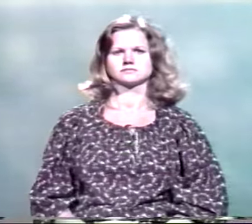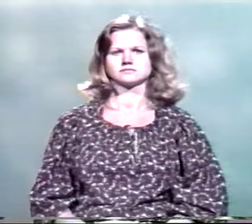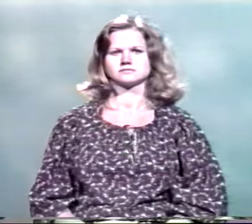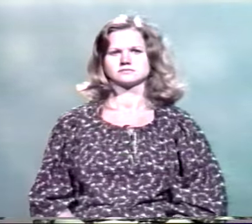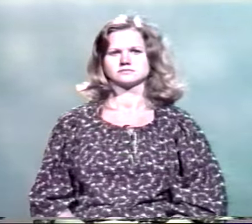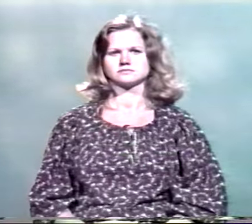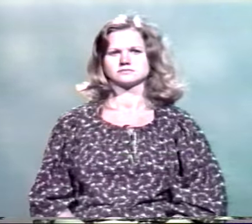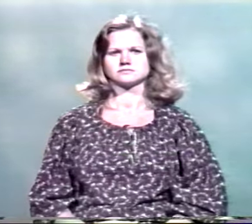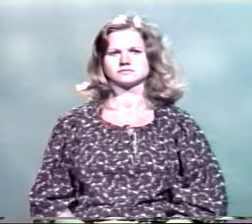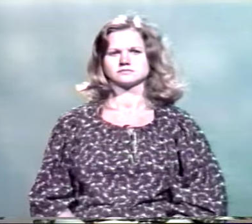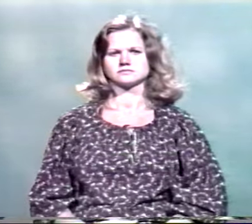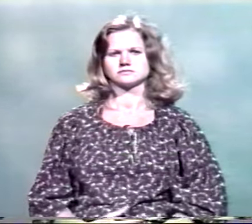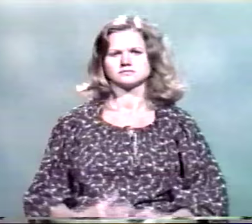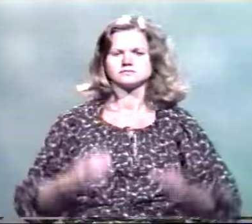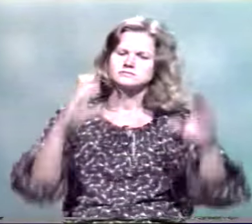To look for something for a long time.